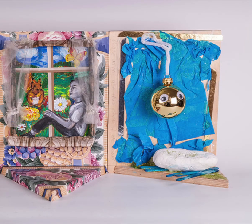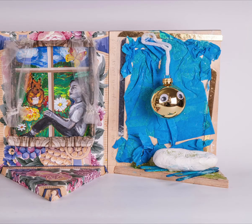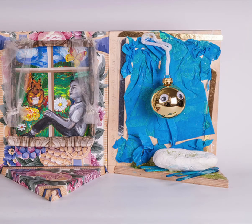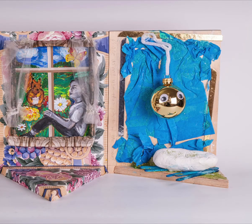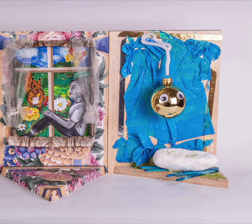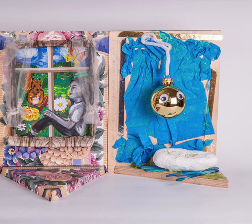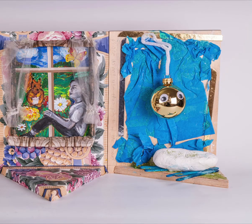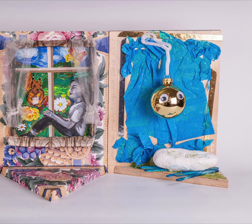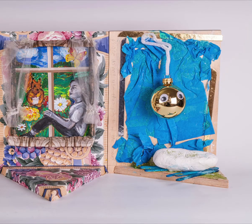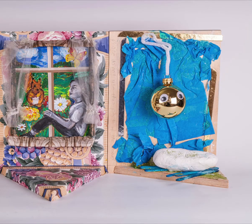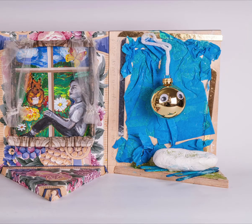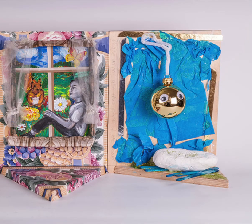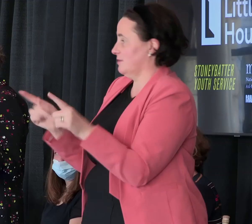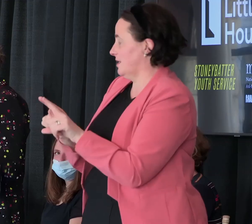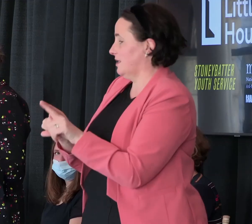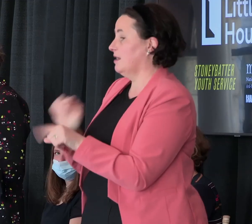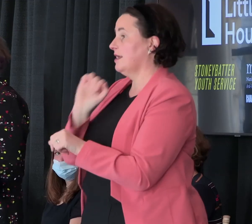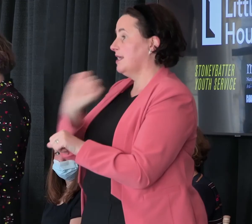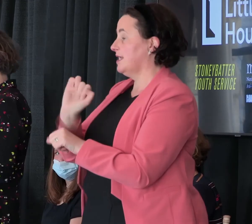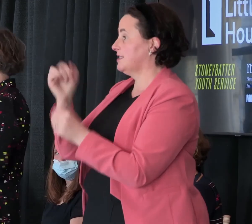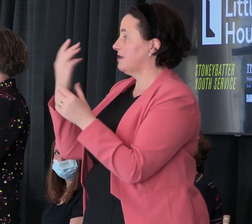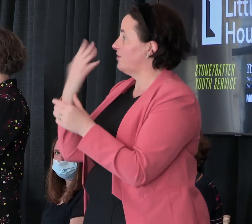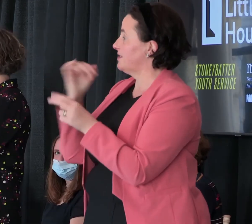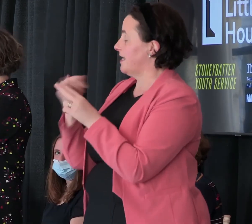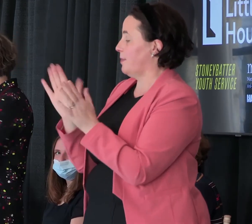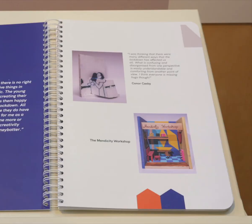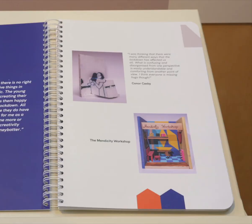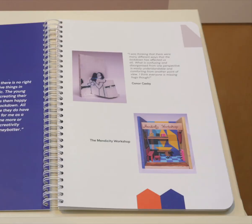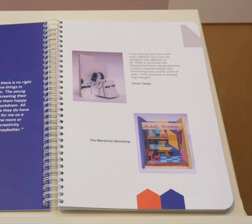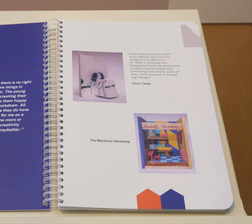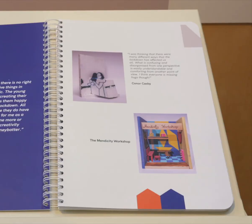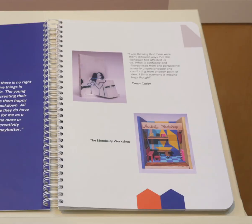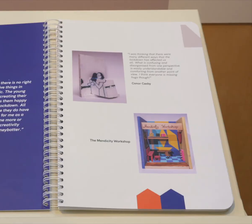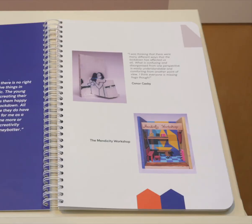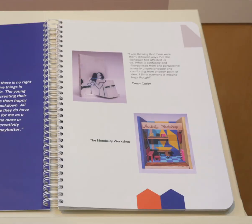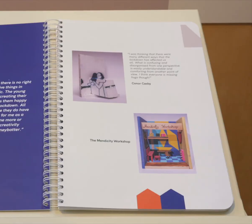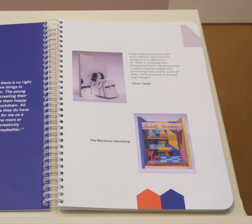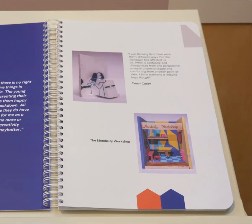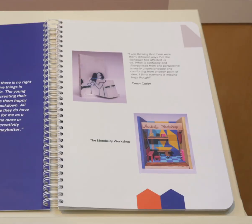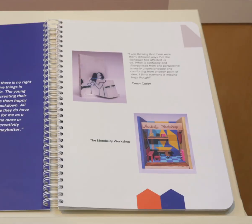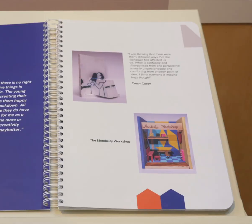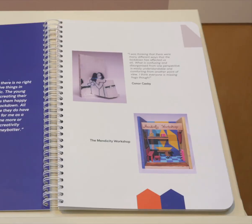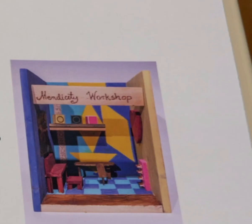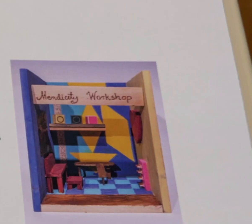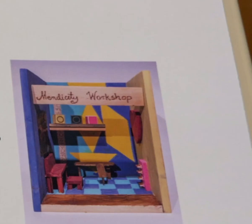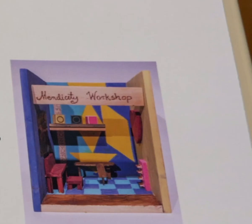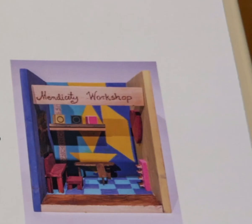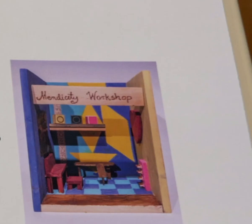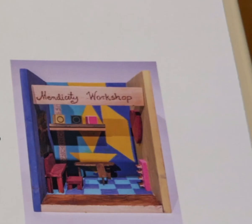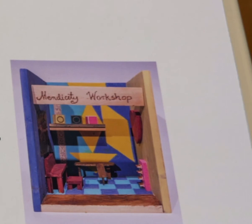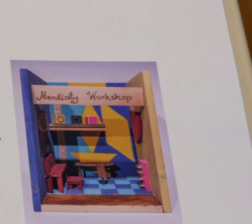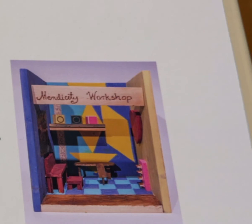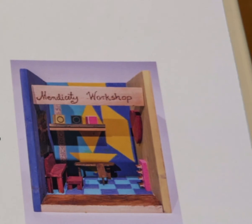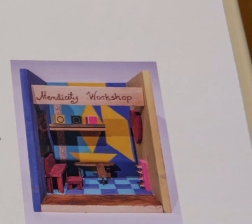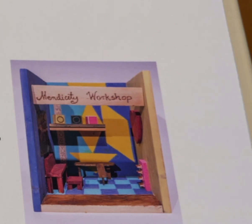important. Andy's photographs feature in the book that you can look through in the exhibition upstairs. But the quality